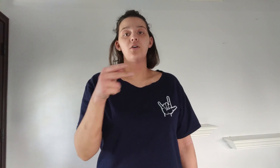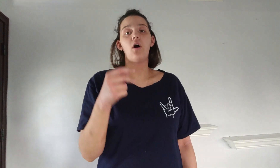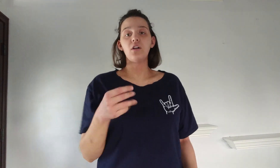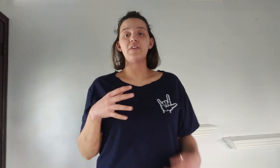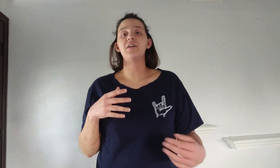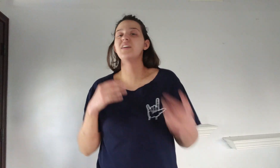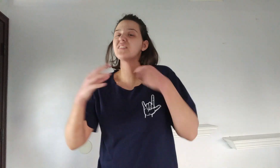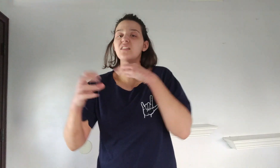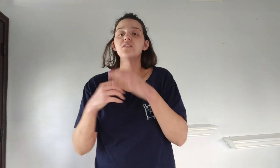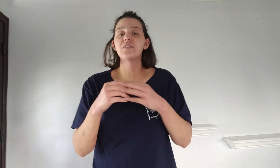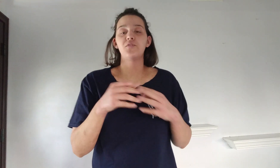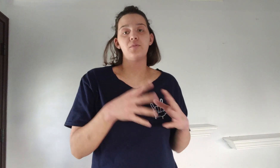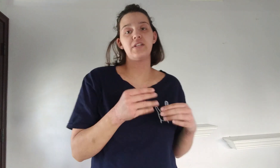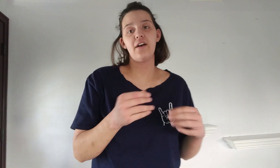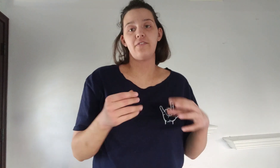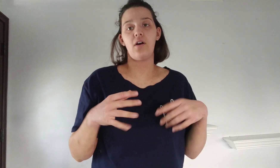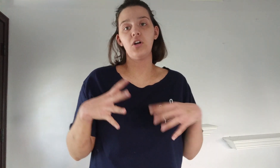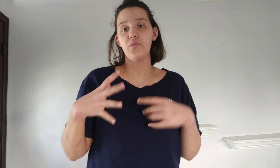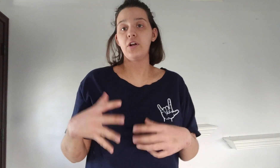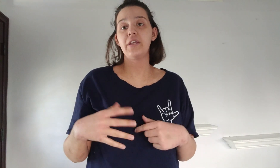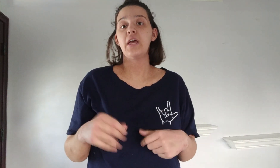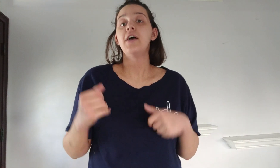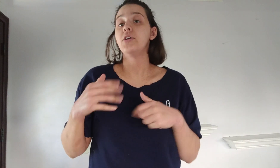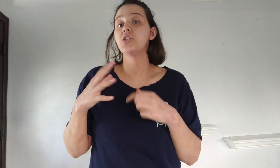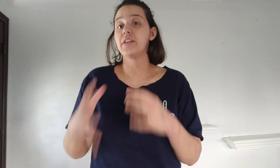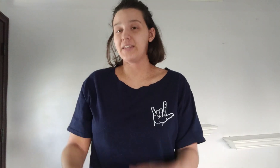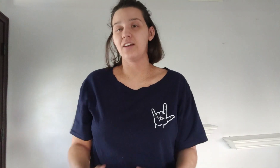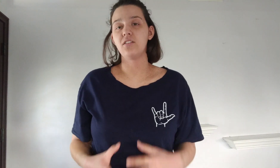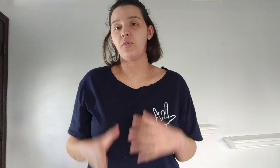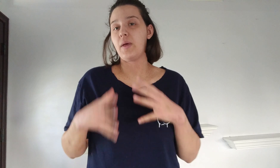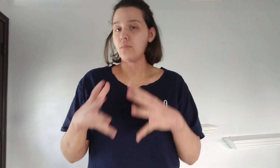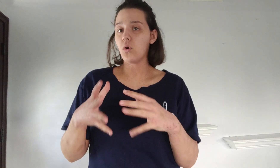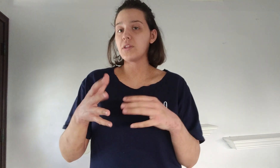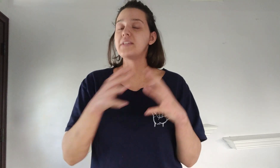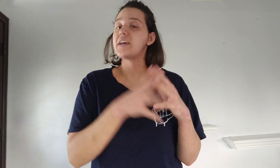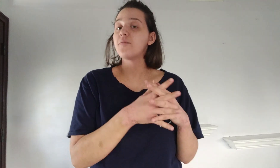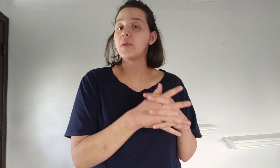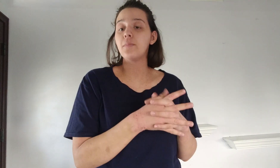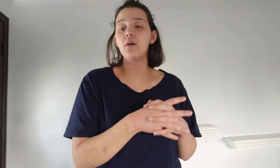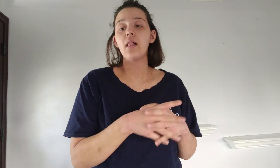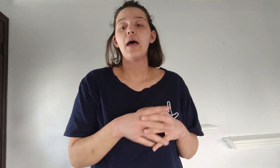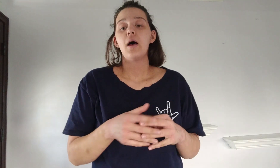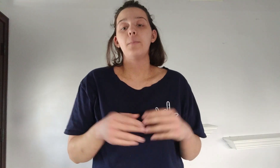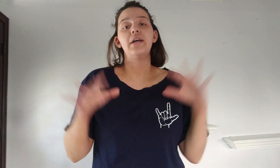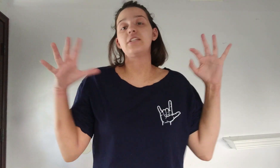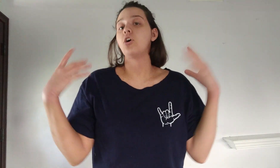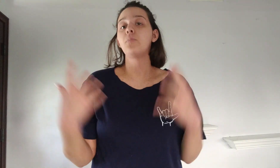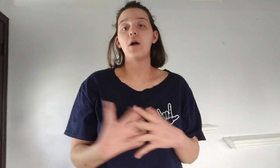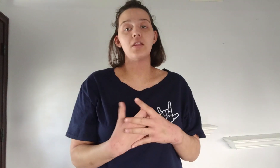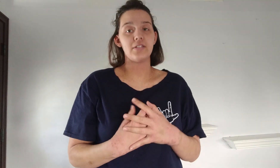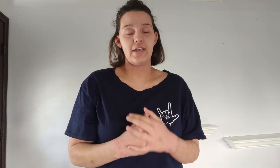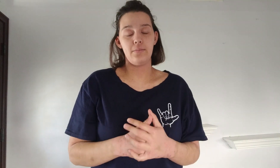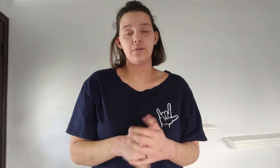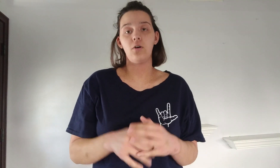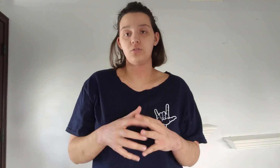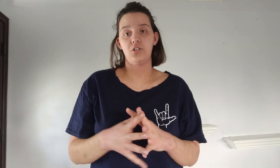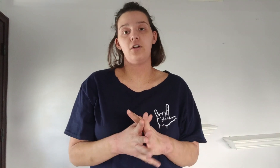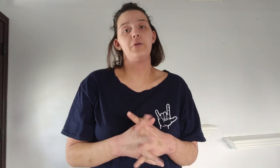hard of hearing is a little different from deaf. Hard of hearing usually can hear a little bit more than deaf people, but it's all part of the same culture and